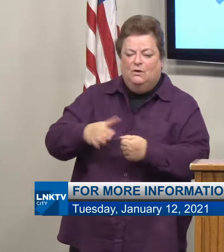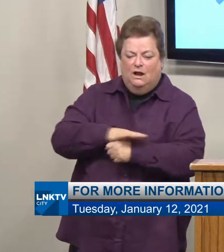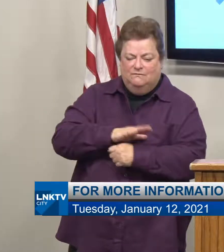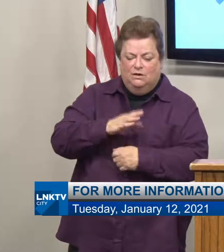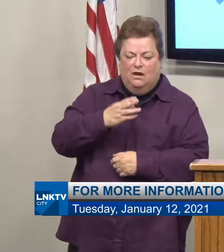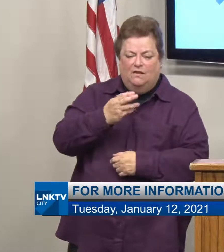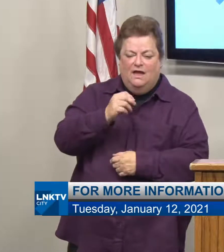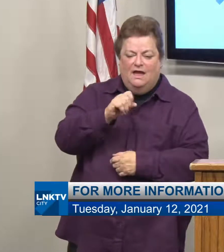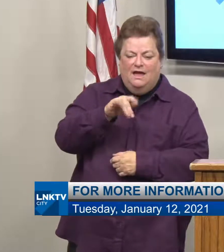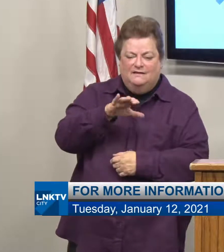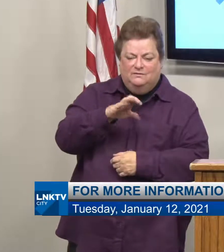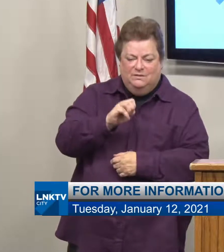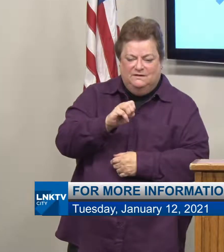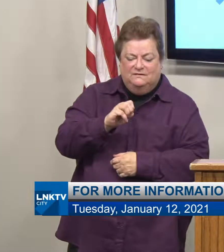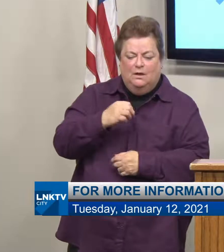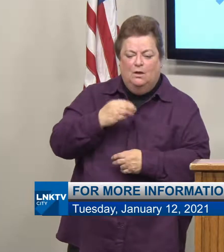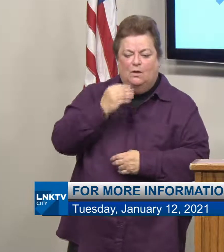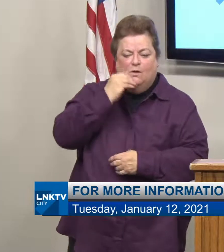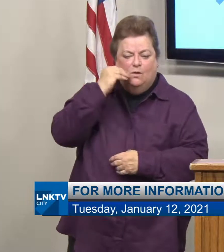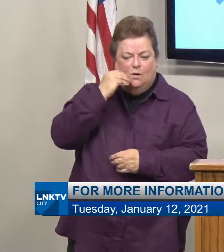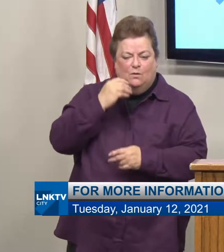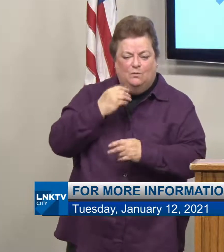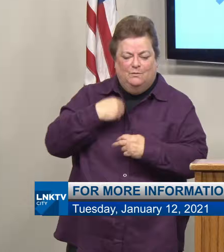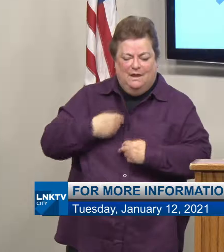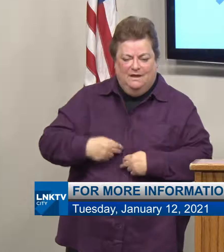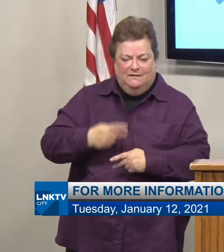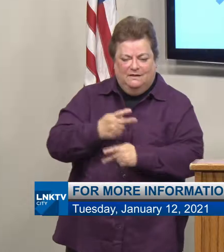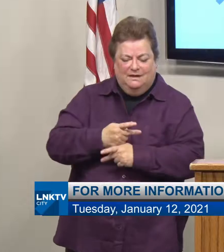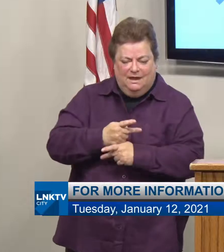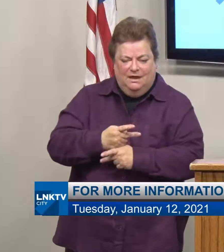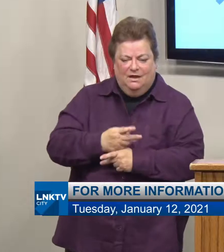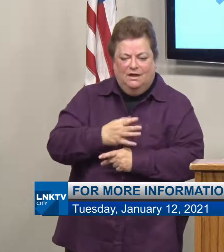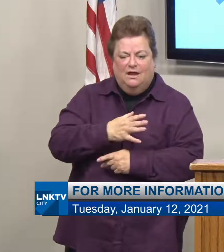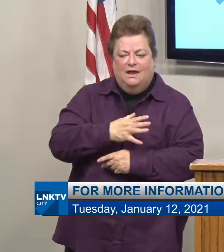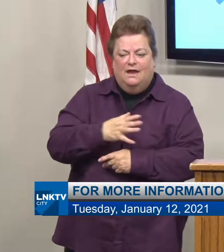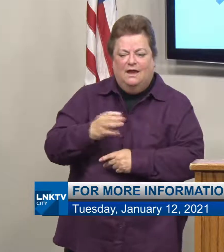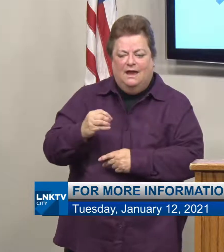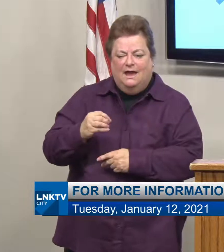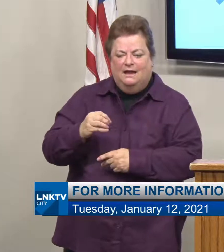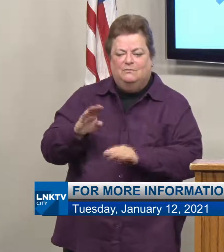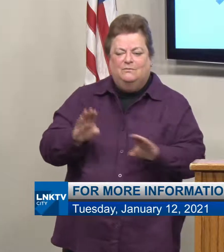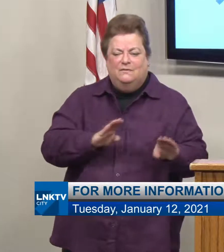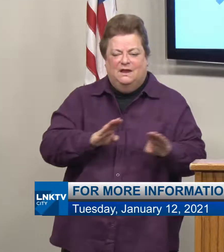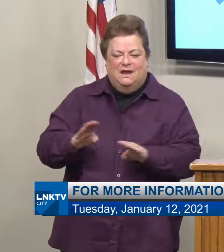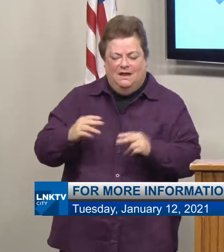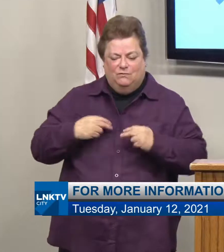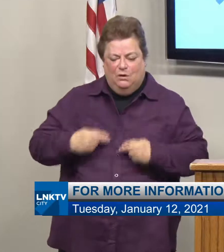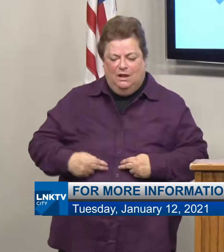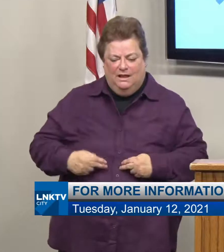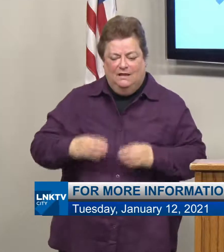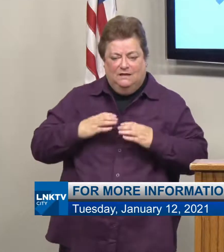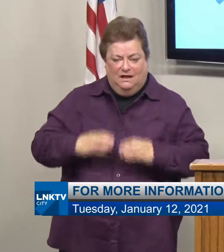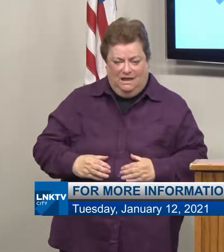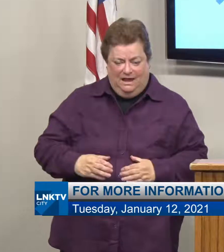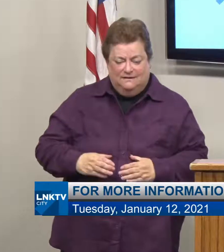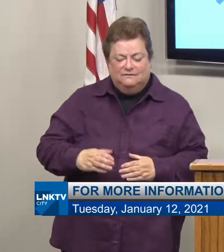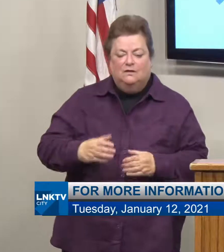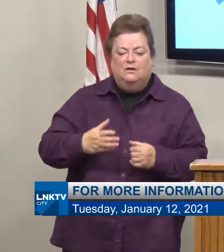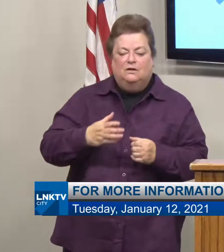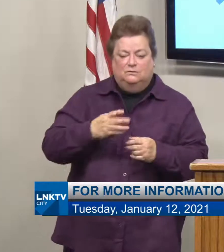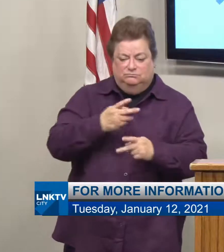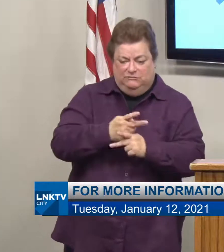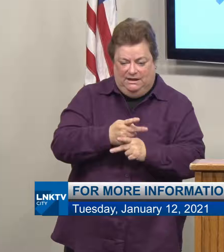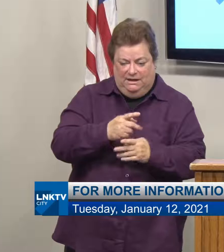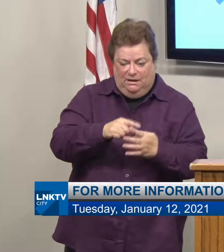care providers. We're finishing inpatient behavioral health clients this week, and then we'll